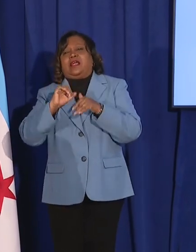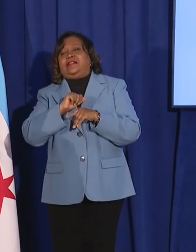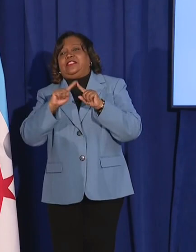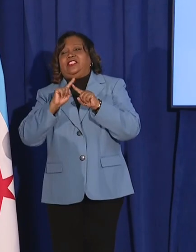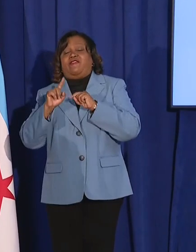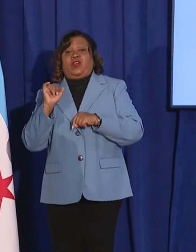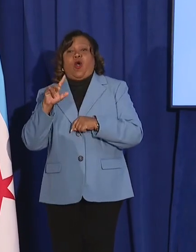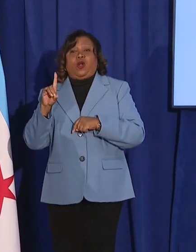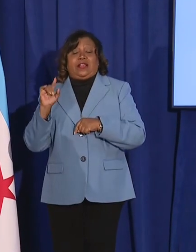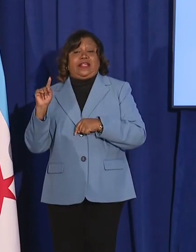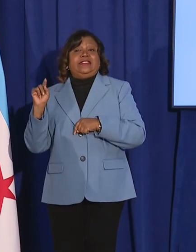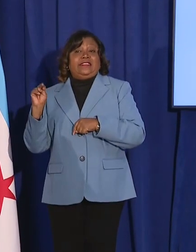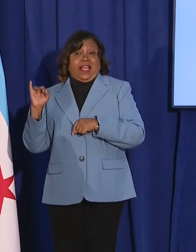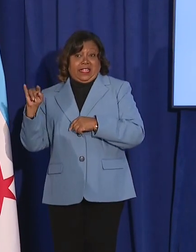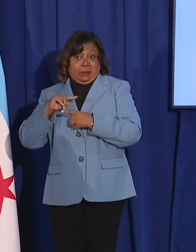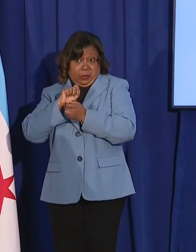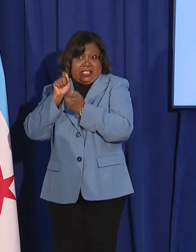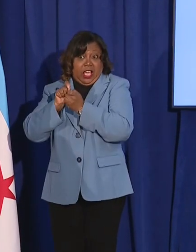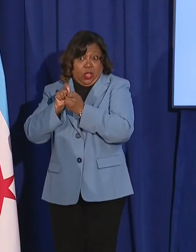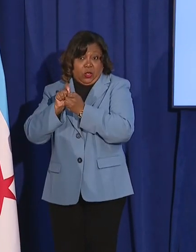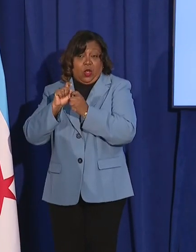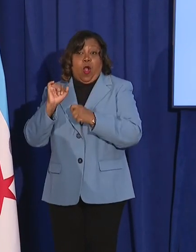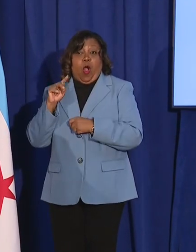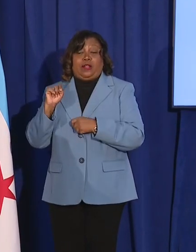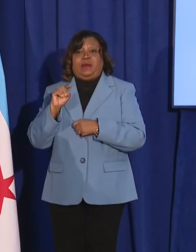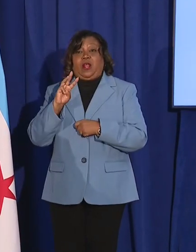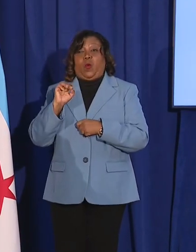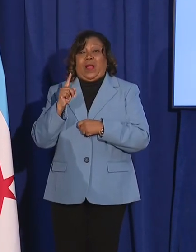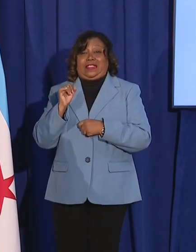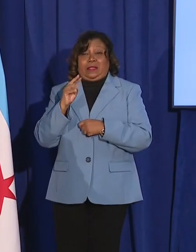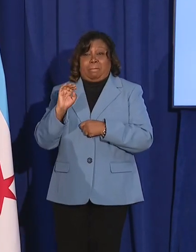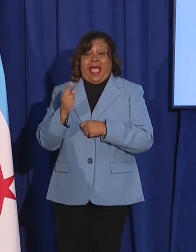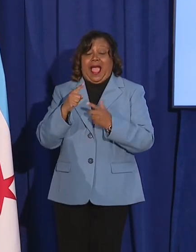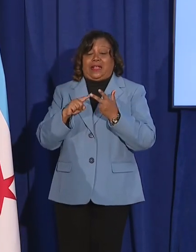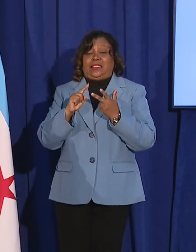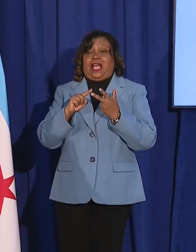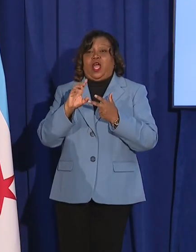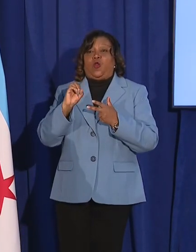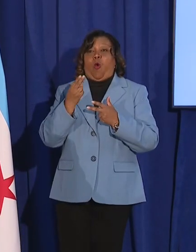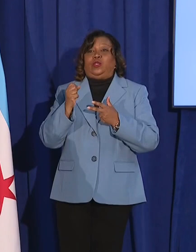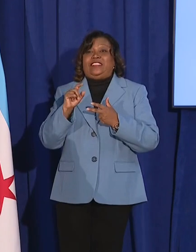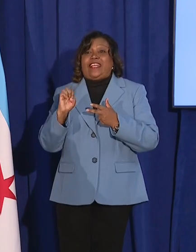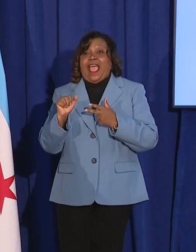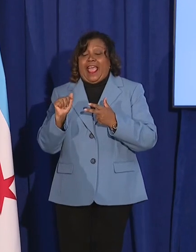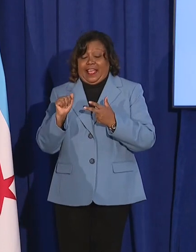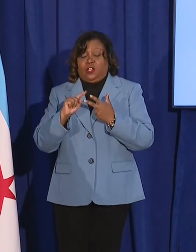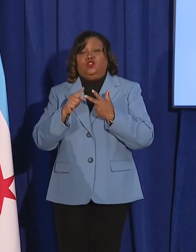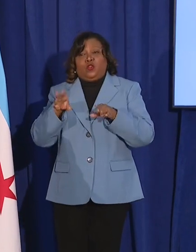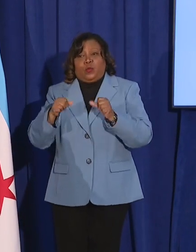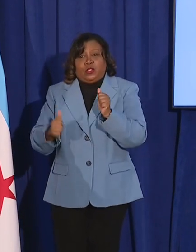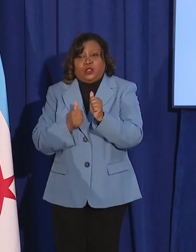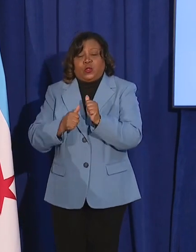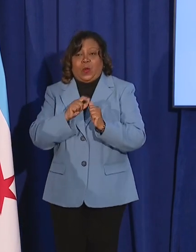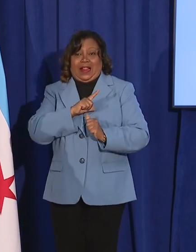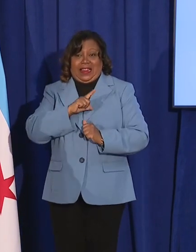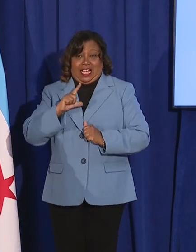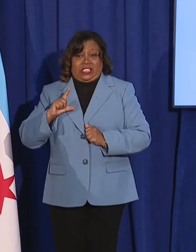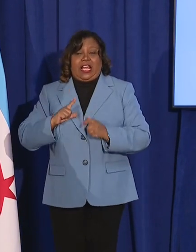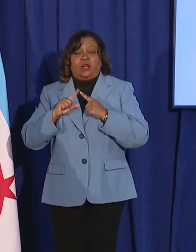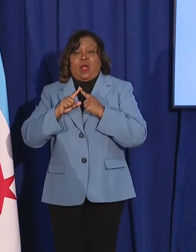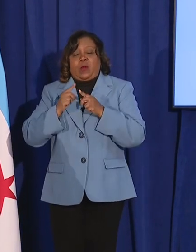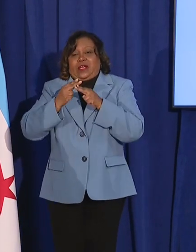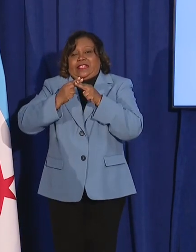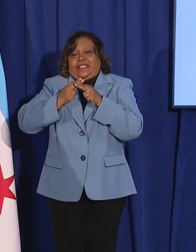aldermen, Alderman Tunney in particular, Alderman Wagesback, and Alderman O'Shea, to pursue legislation that